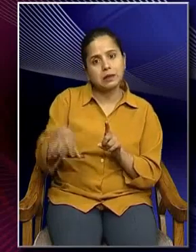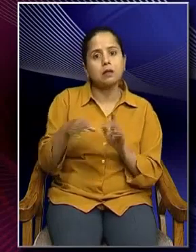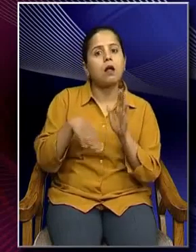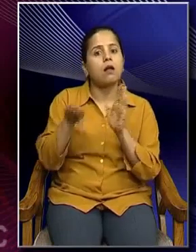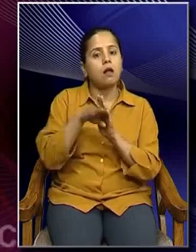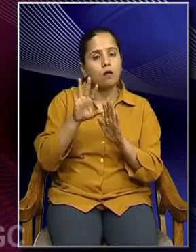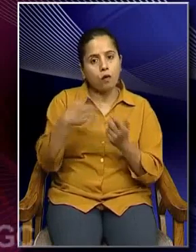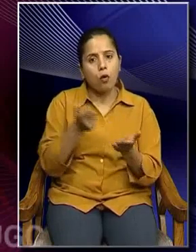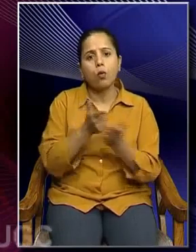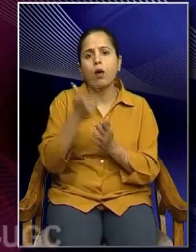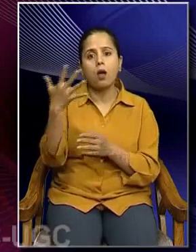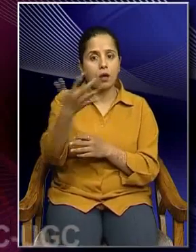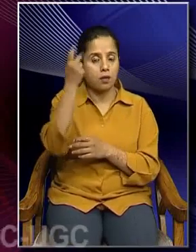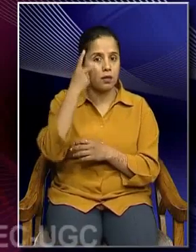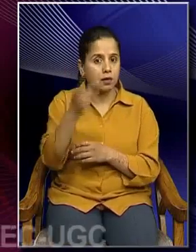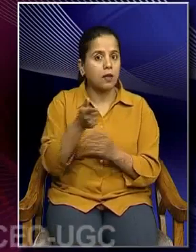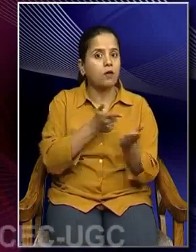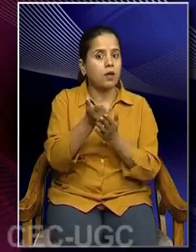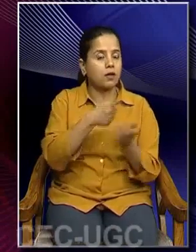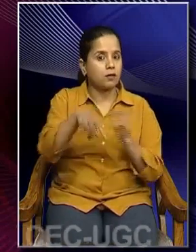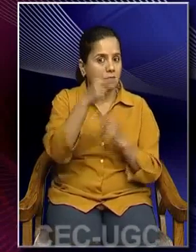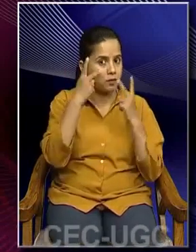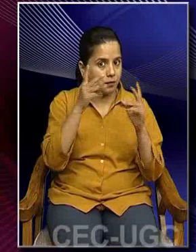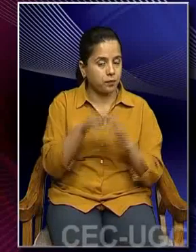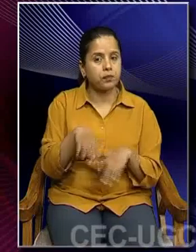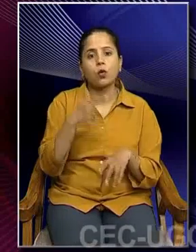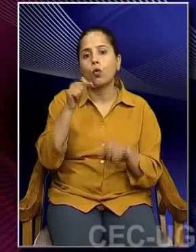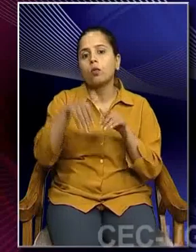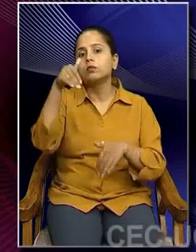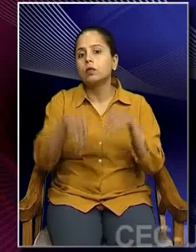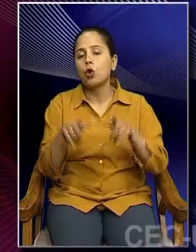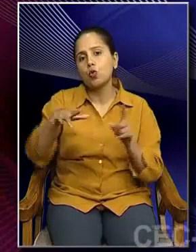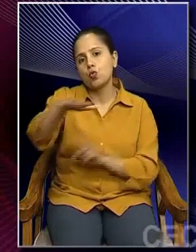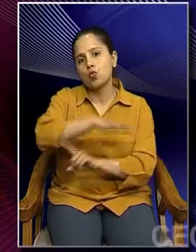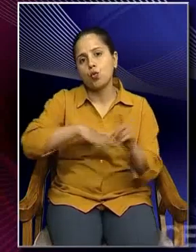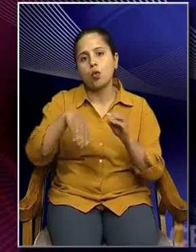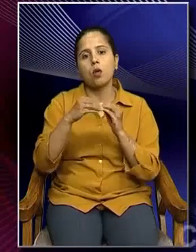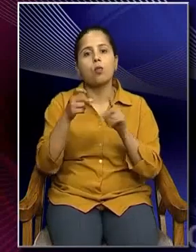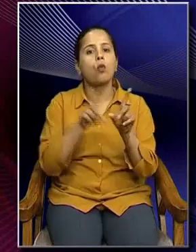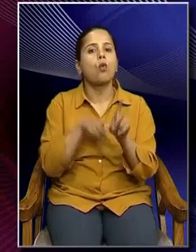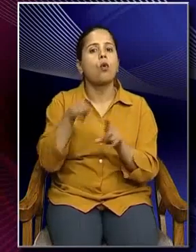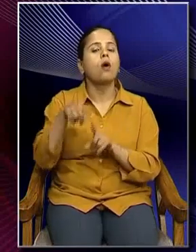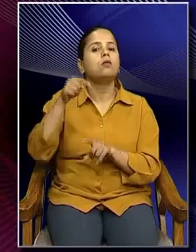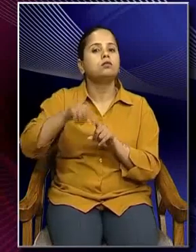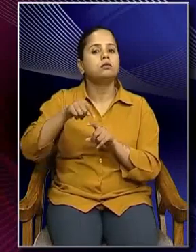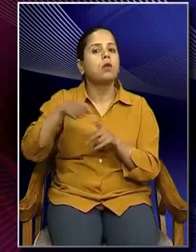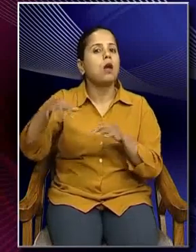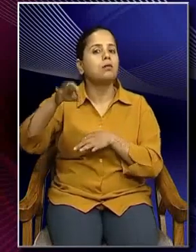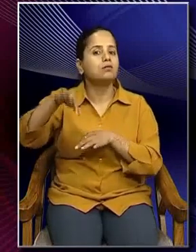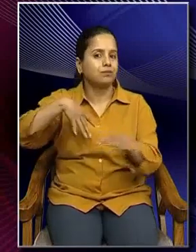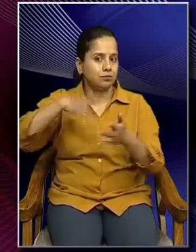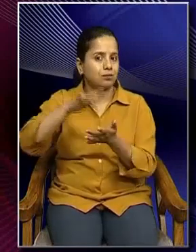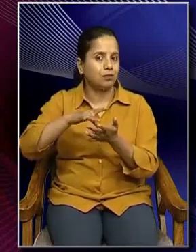the Panchayati Raj institution in the villages and elected local body in the urban areas, all these decentralized